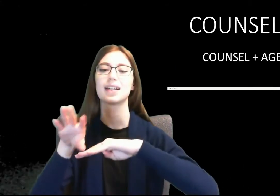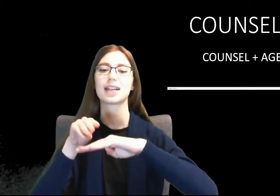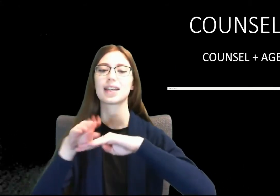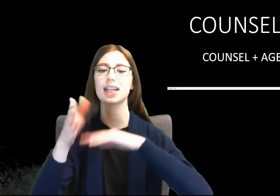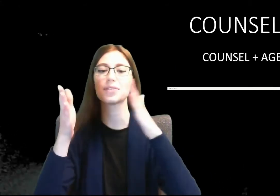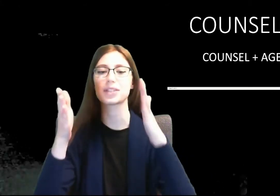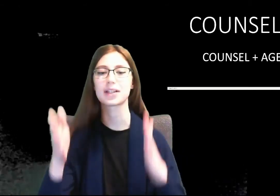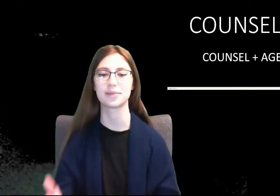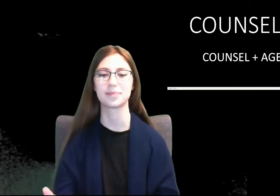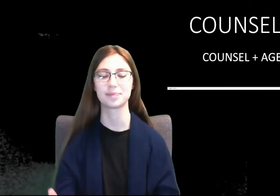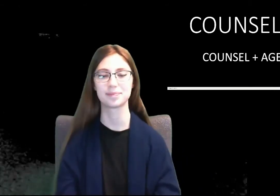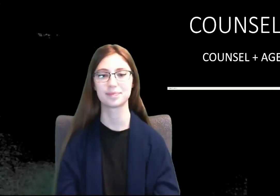Counselor.